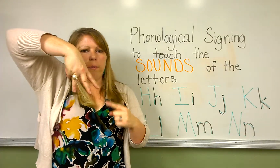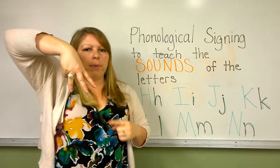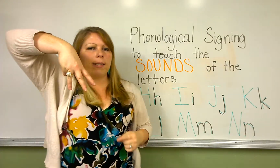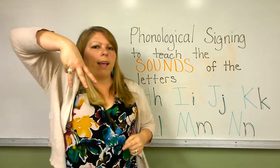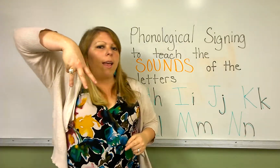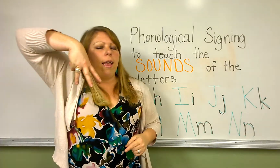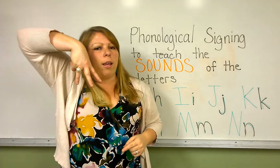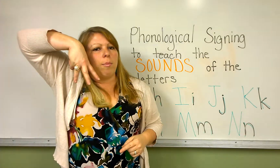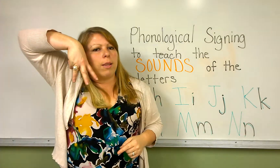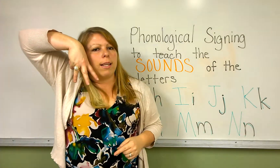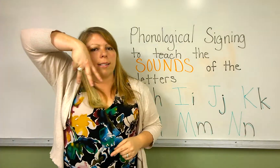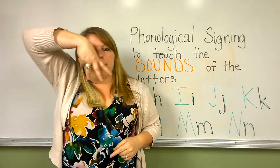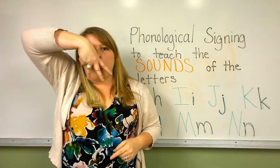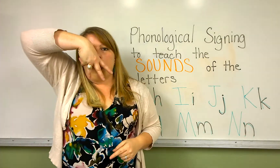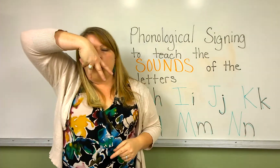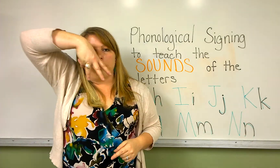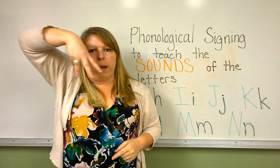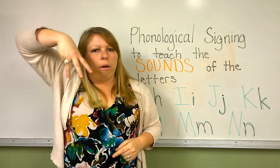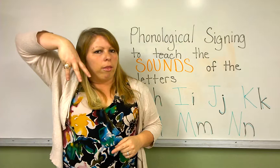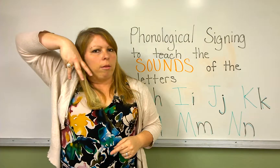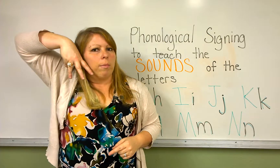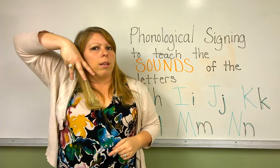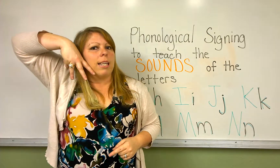humps. You put this not on your mouth, but